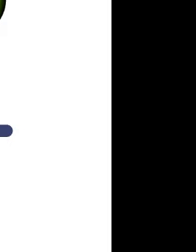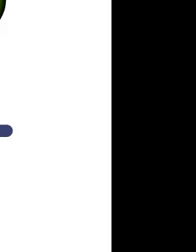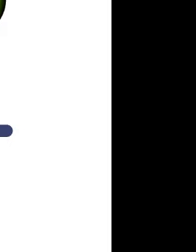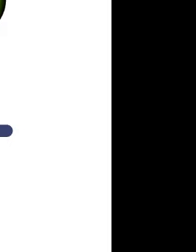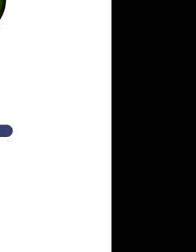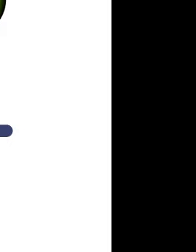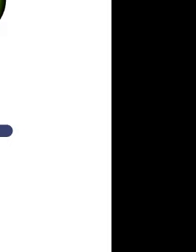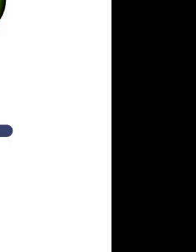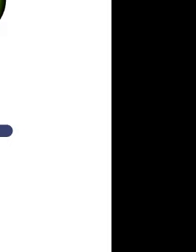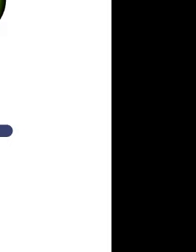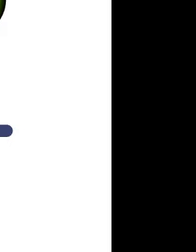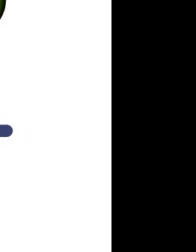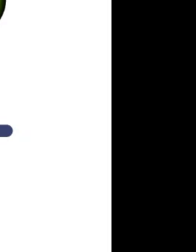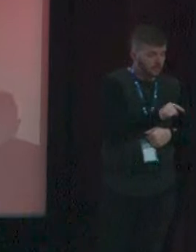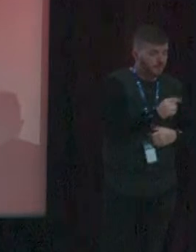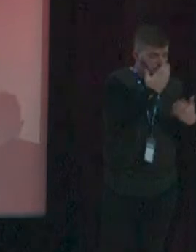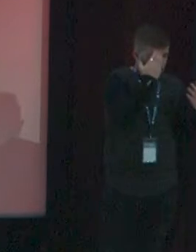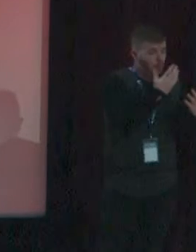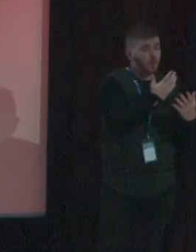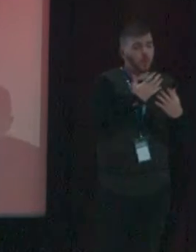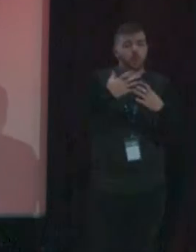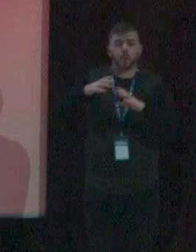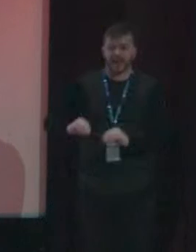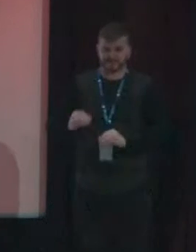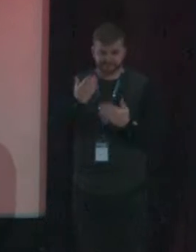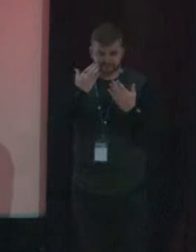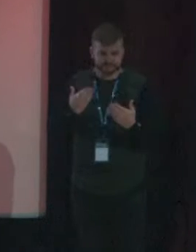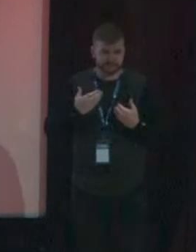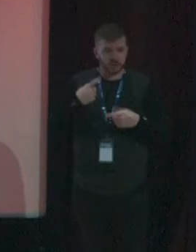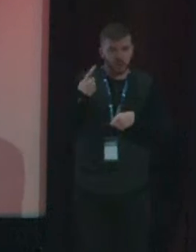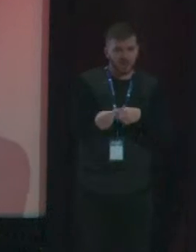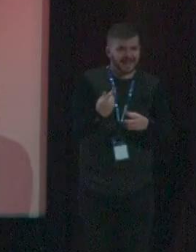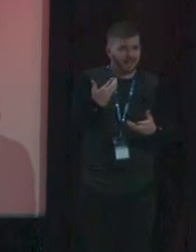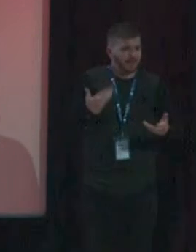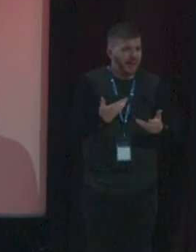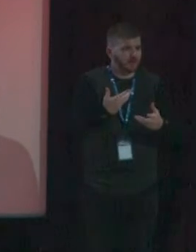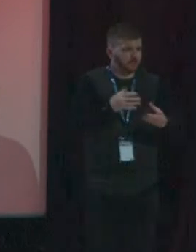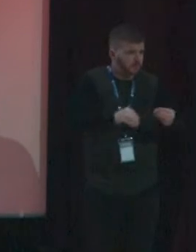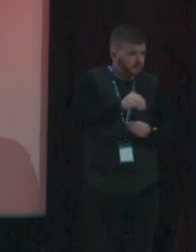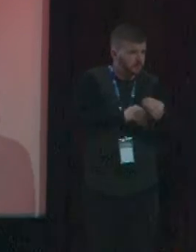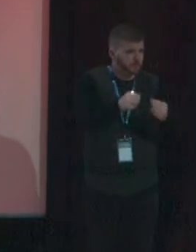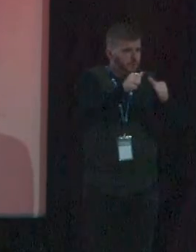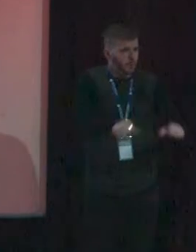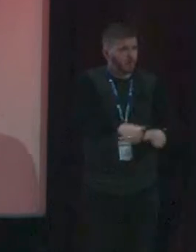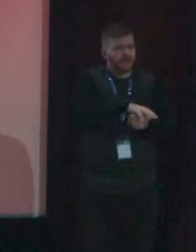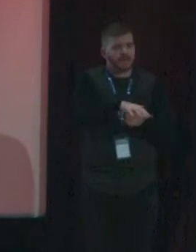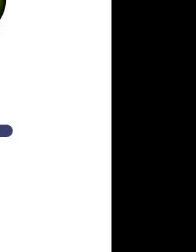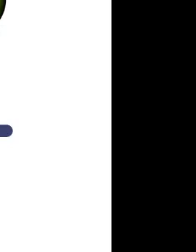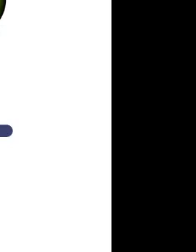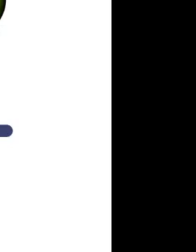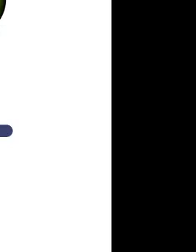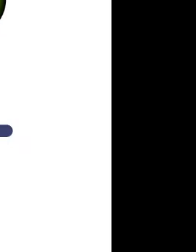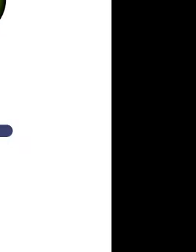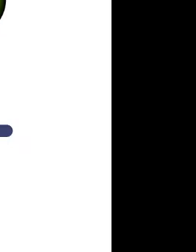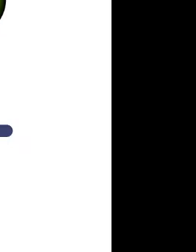don't really know when the case ends. It depends on how quick the player is to work out how to solve the case. And the whole of Act 3,